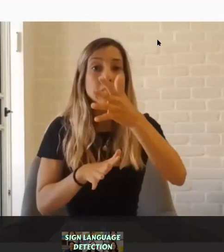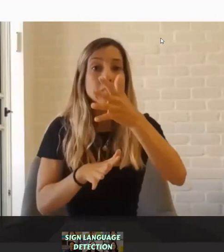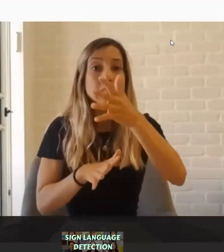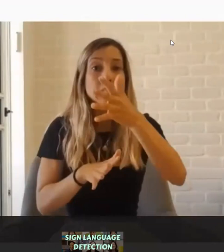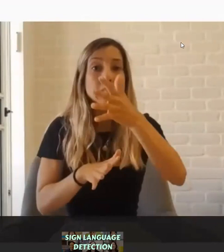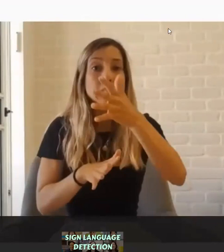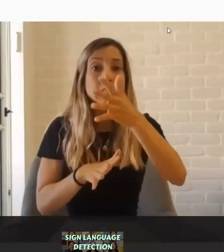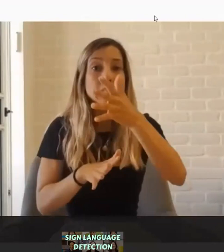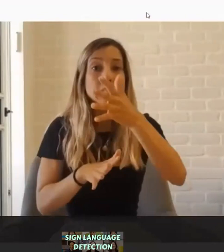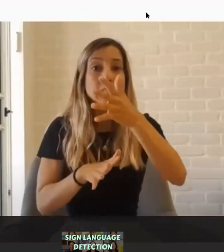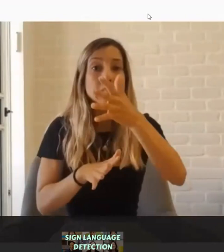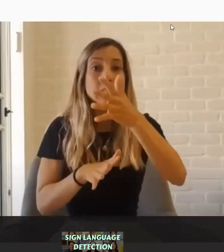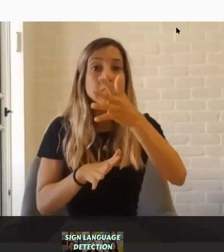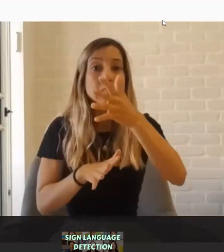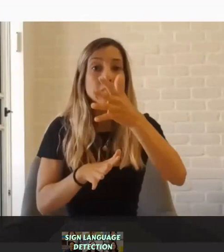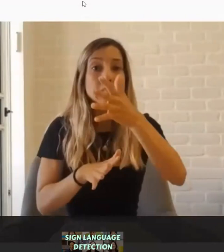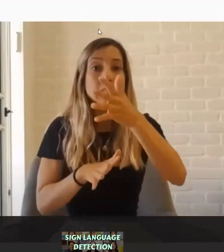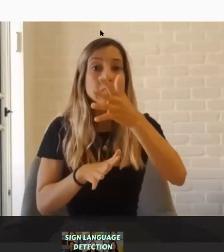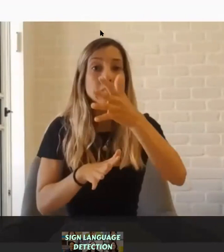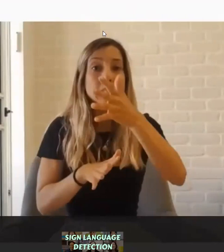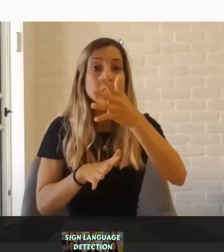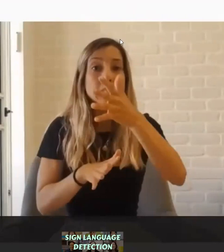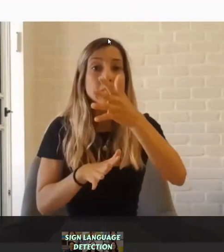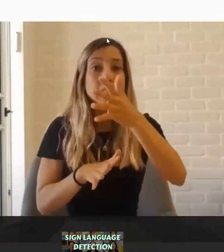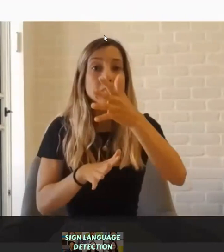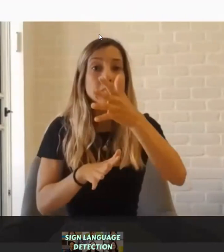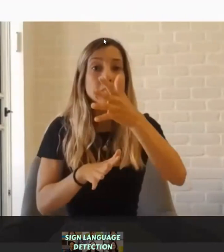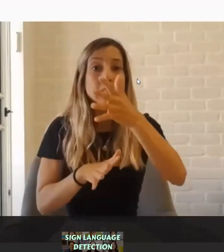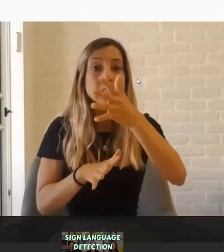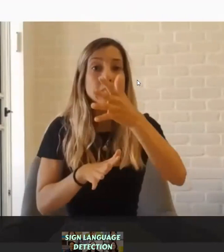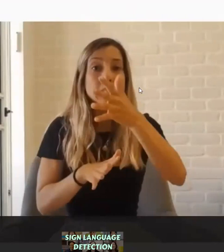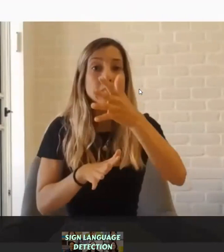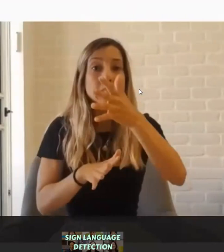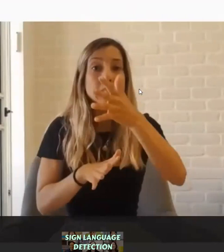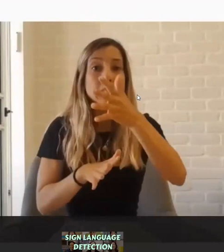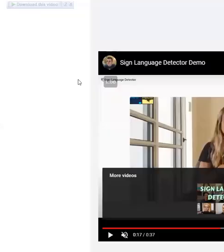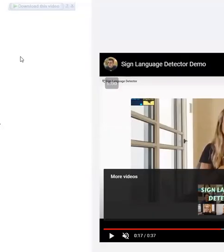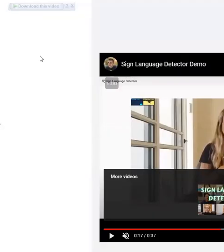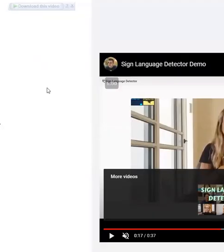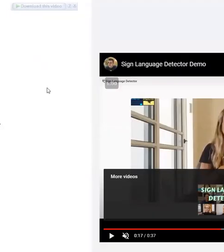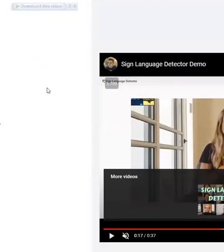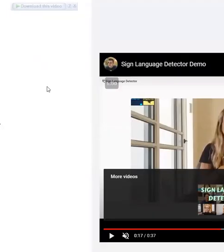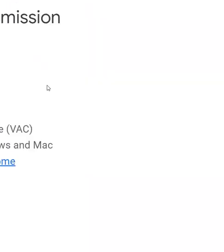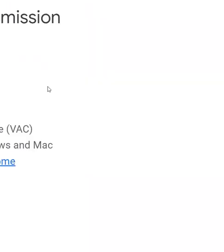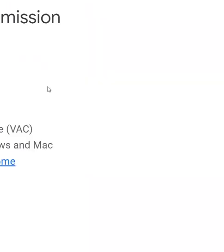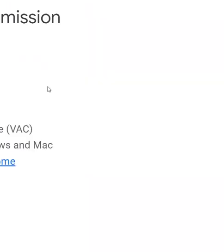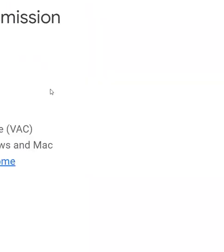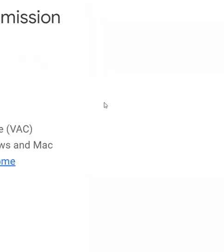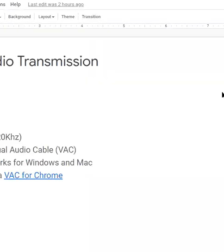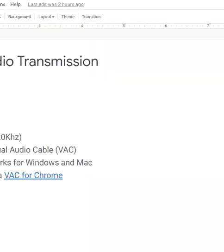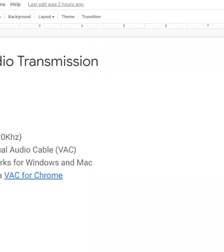chat. Yeah. Has lip movement been used in this model? So yes and no. Let me